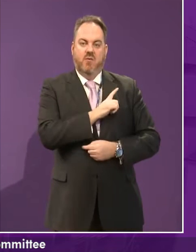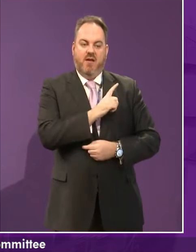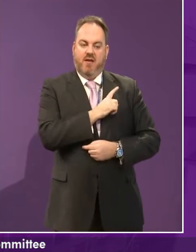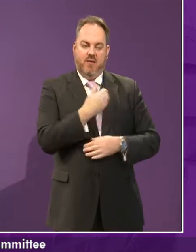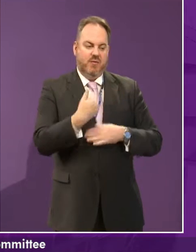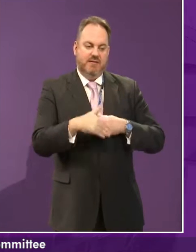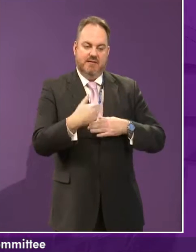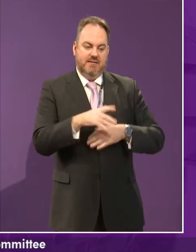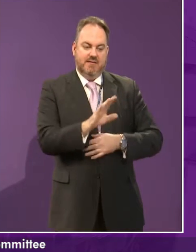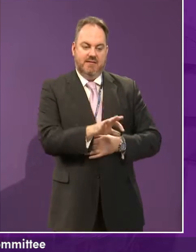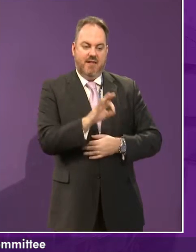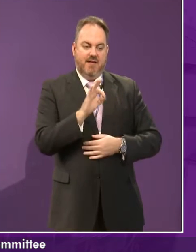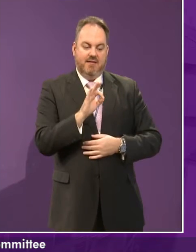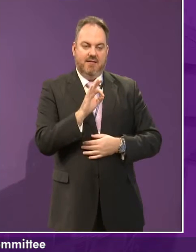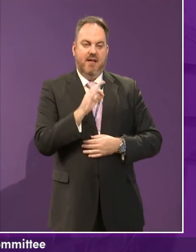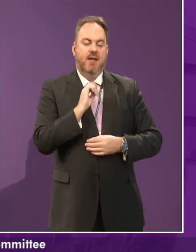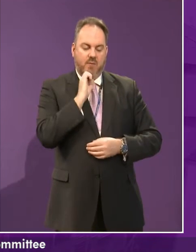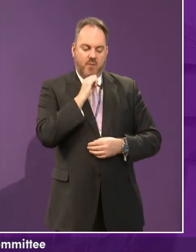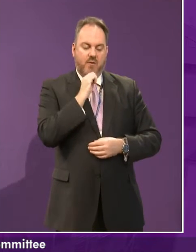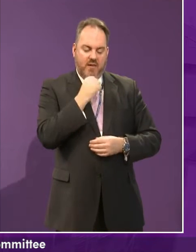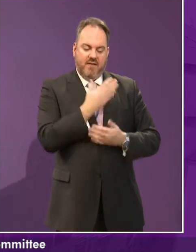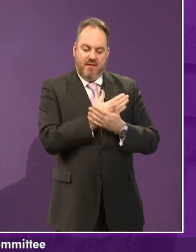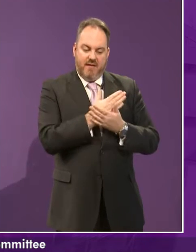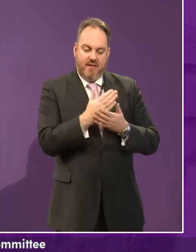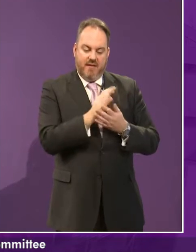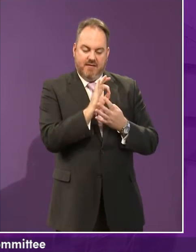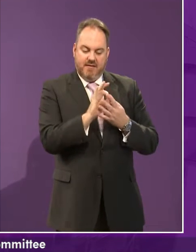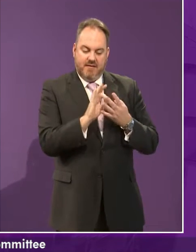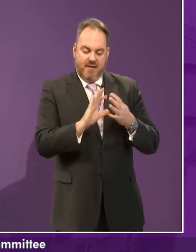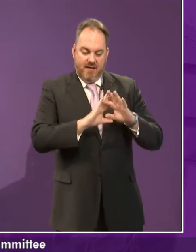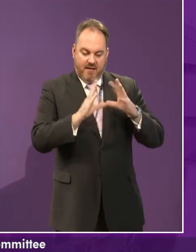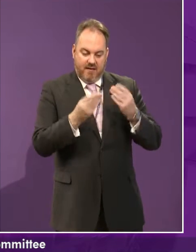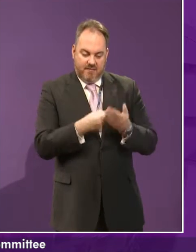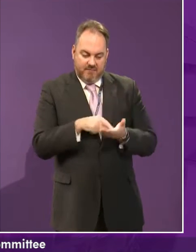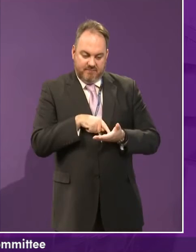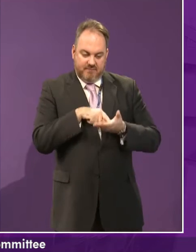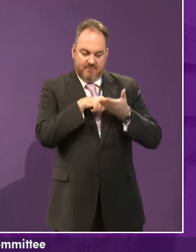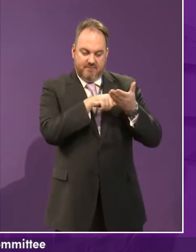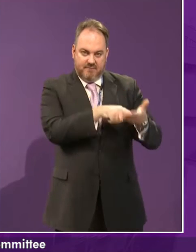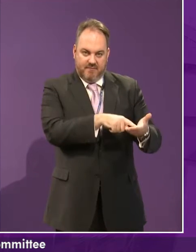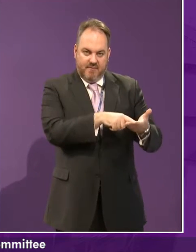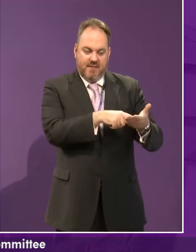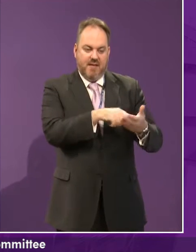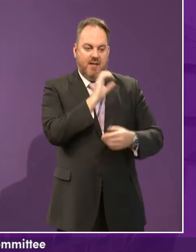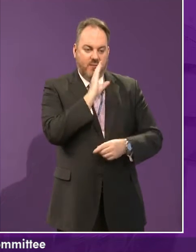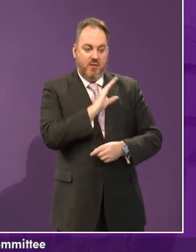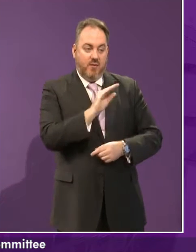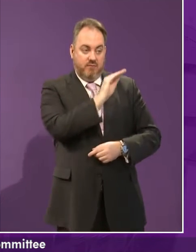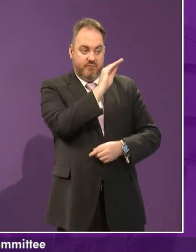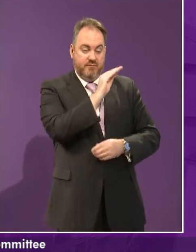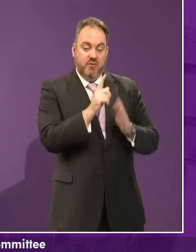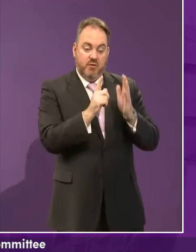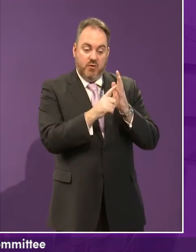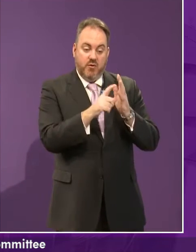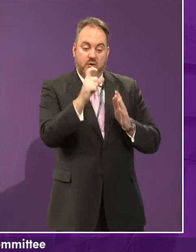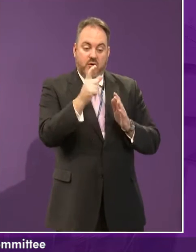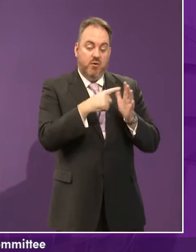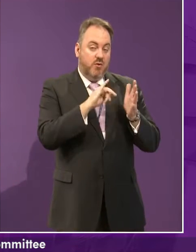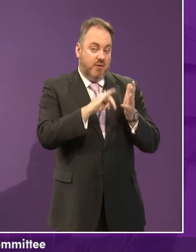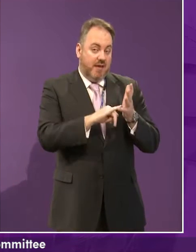that applicant, and that will be detailed to them in the decision that is communicated to UCAS. Those